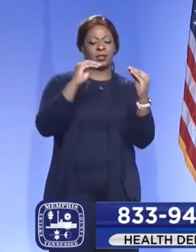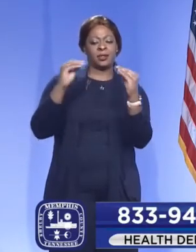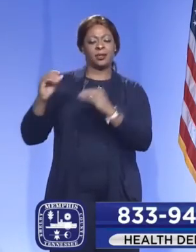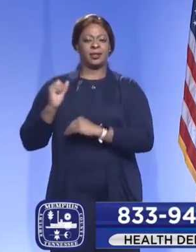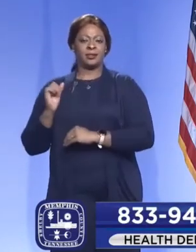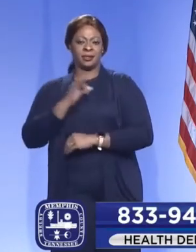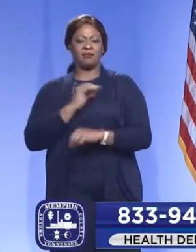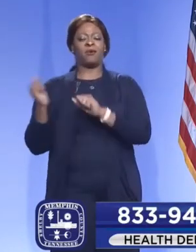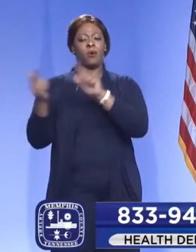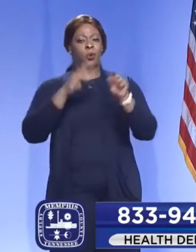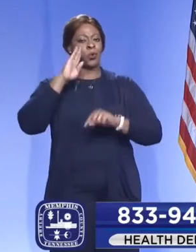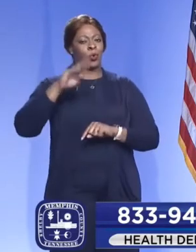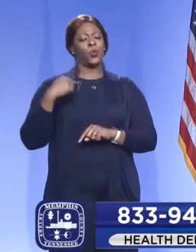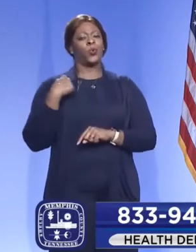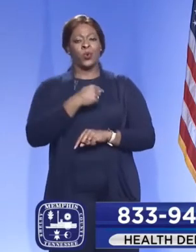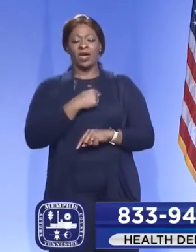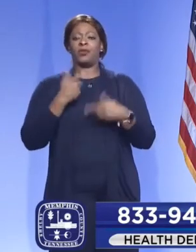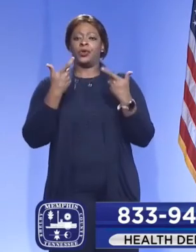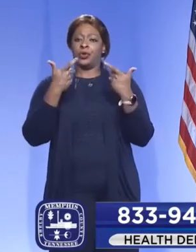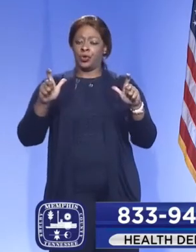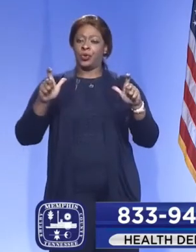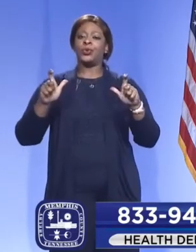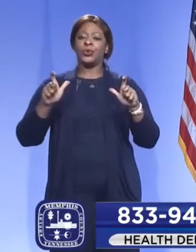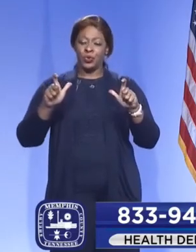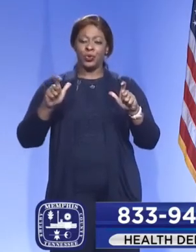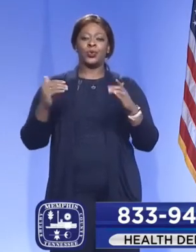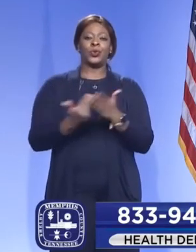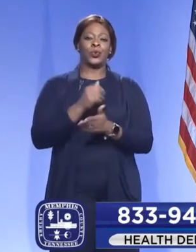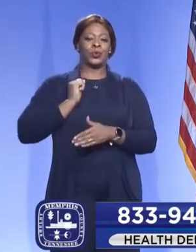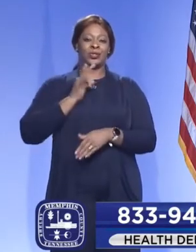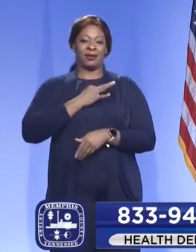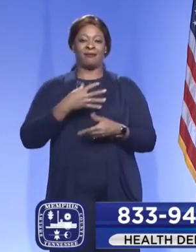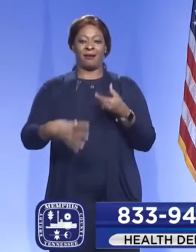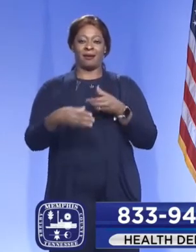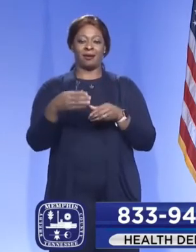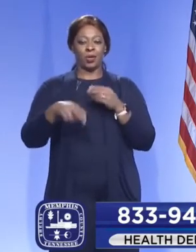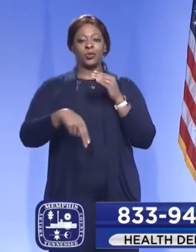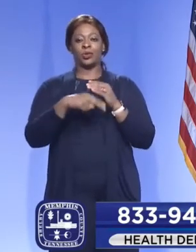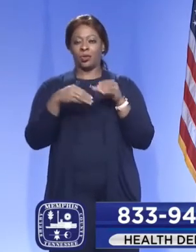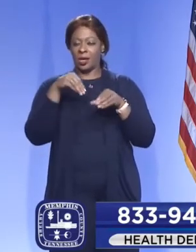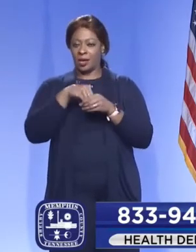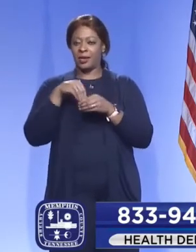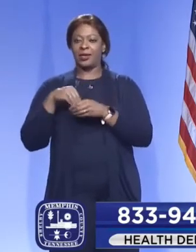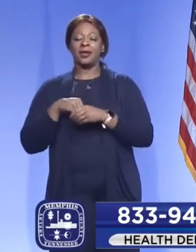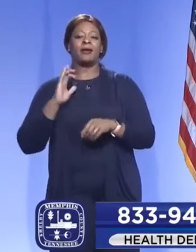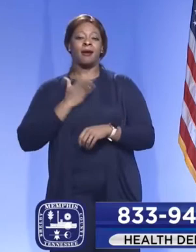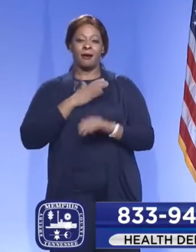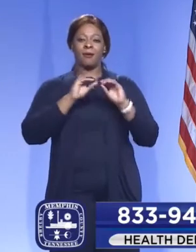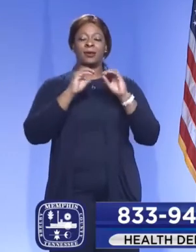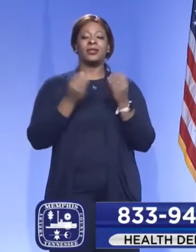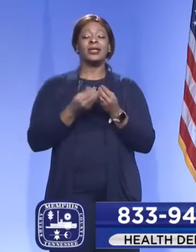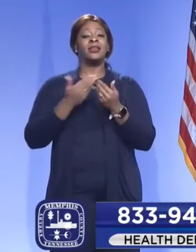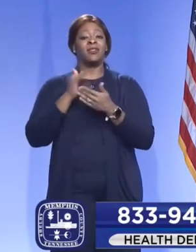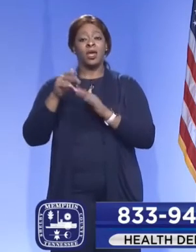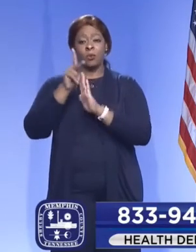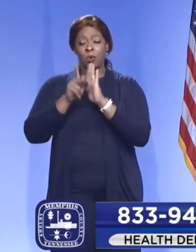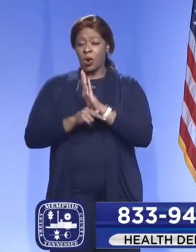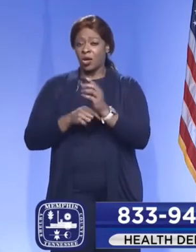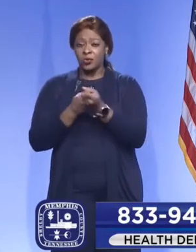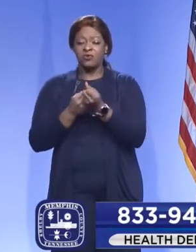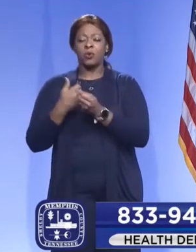notification. The individual who received the report did not double check the system to understand that that person was